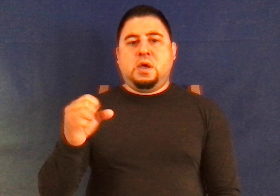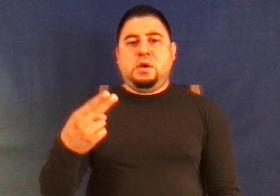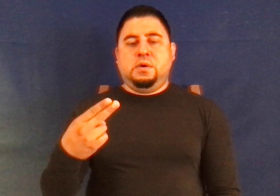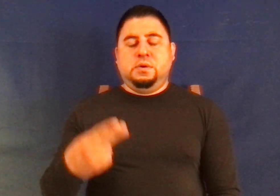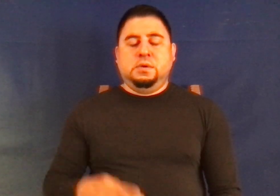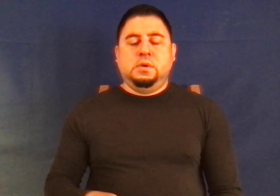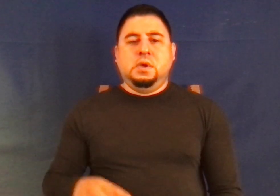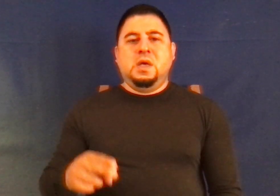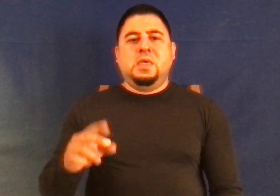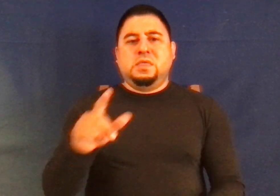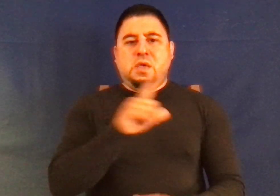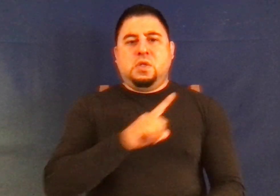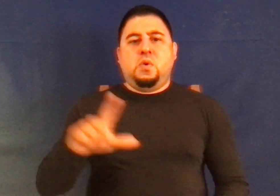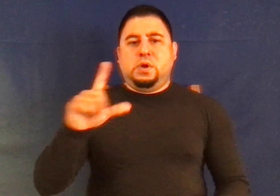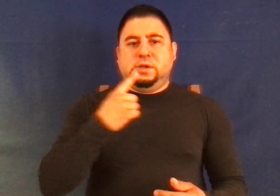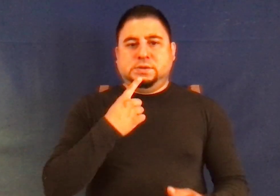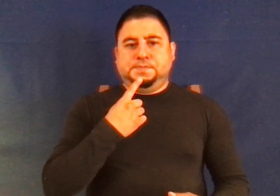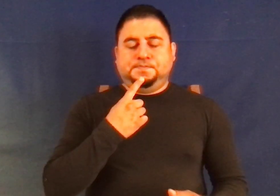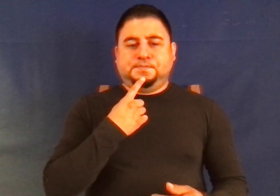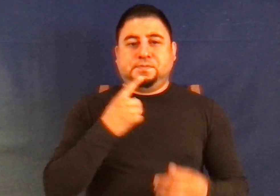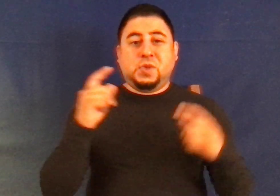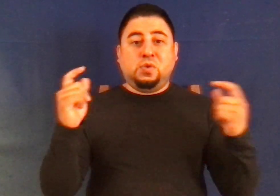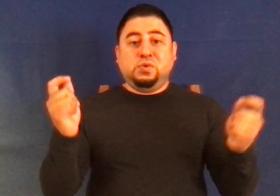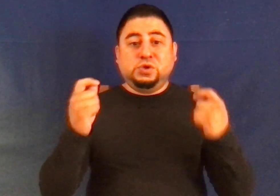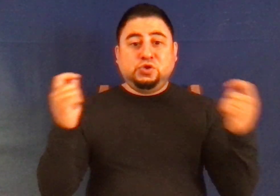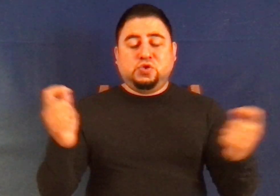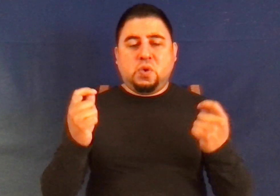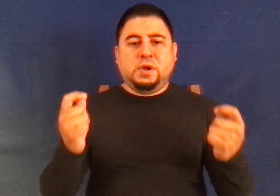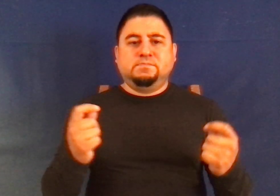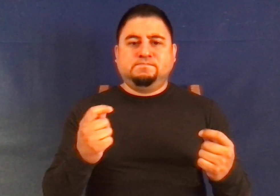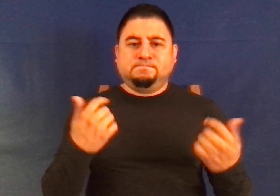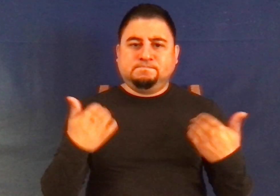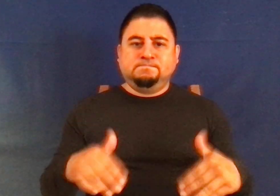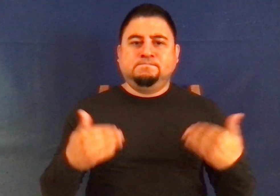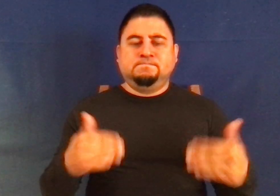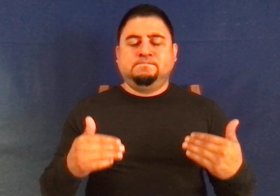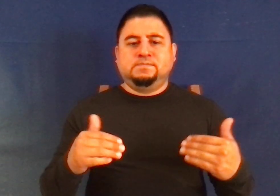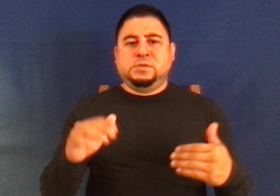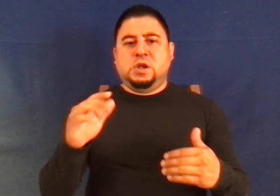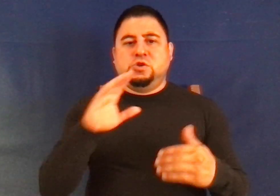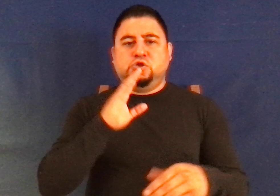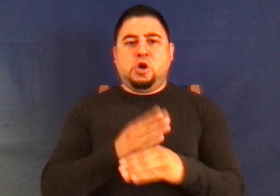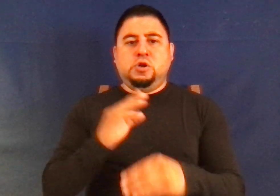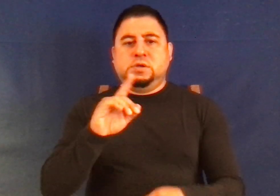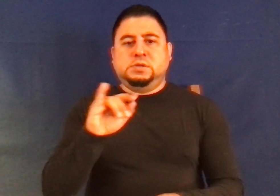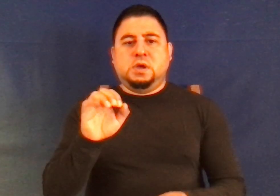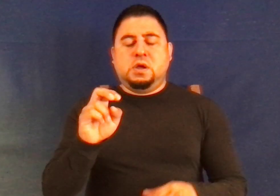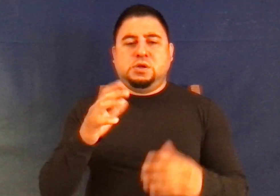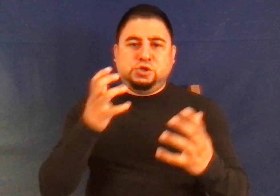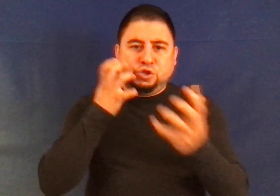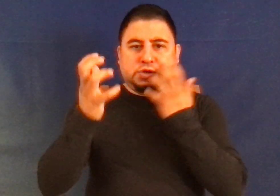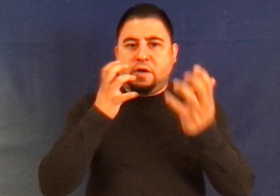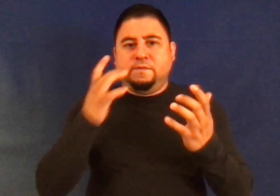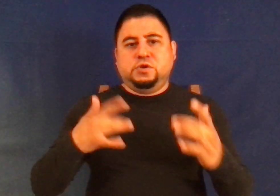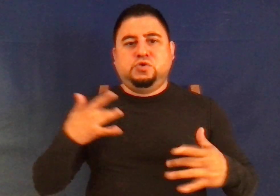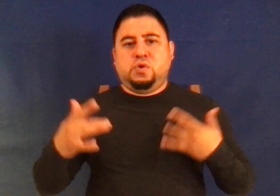Thus says the Lord, rejoice heartily, O daughter Zion. Shout for joy, O daughter